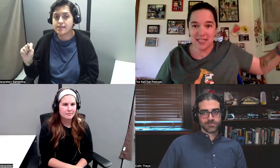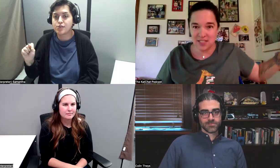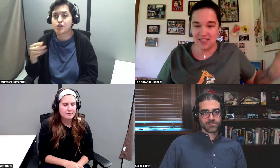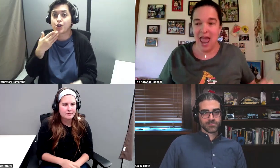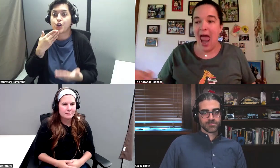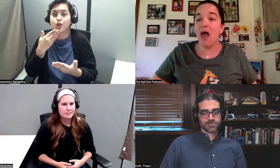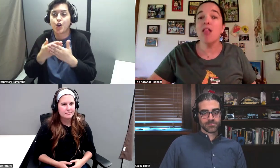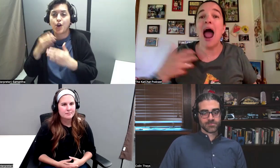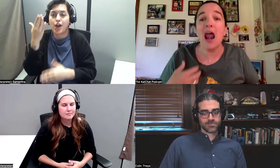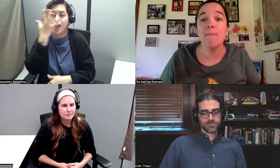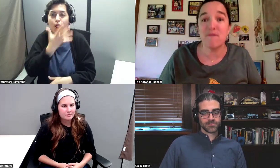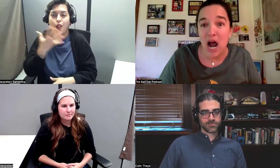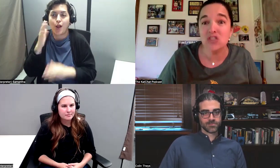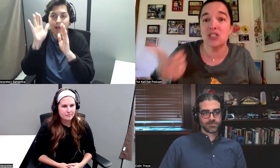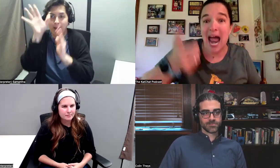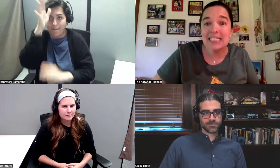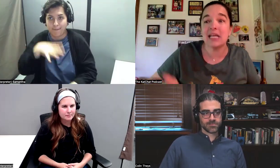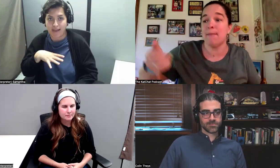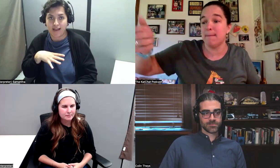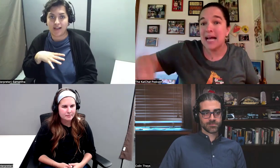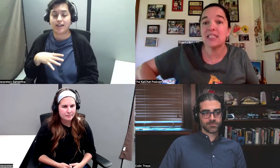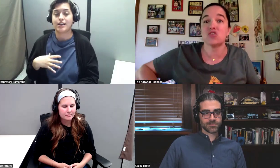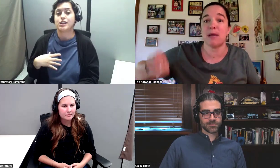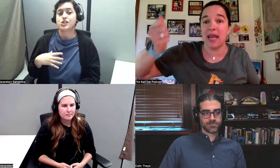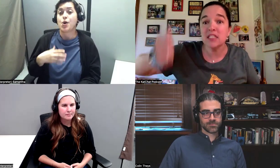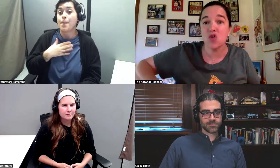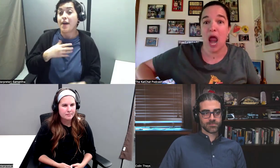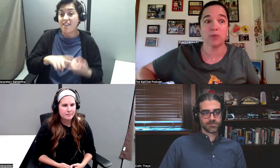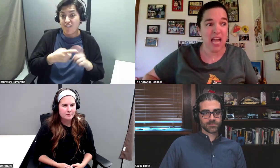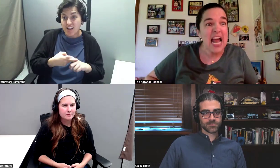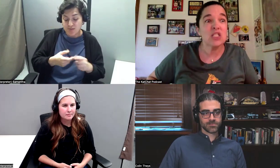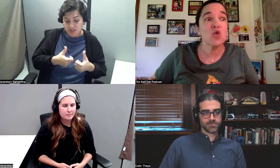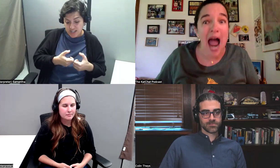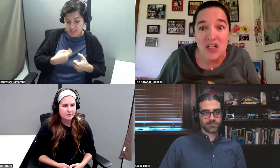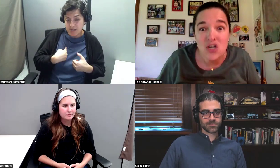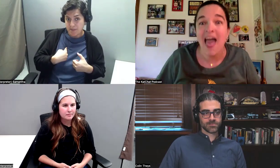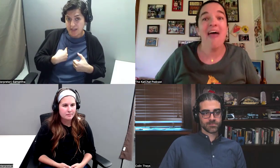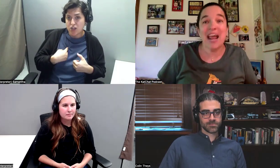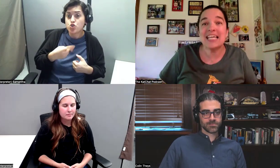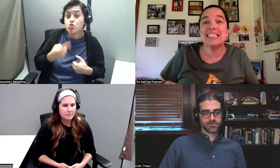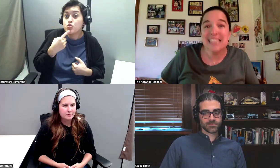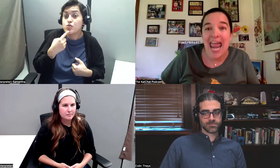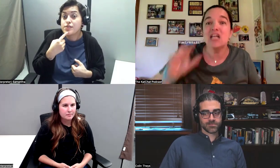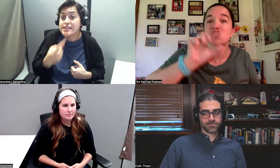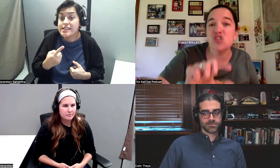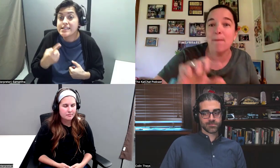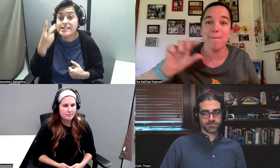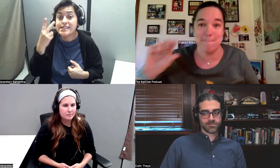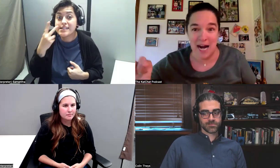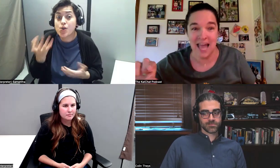several contestants, and a lot of my fans are texting me, messaging me on Instagram. They said, did you catch it? They didn't